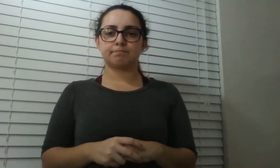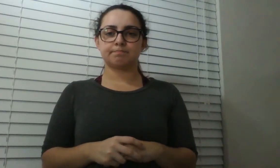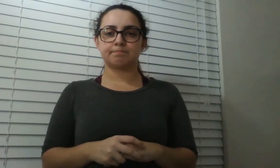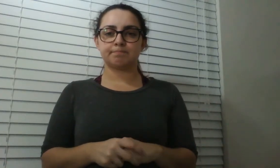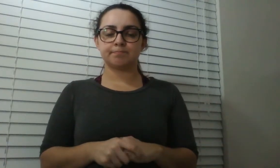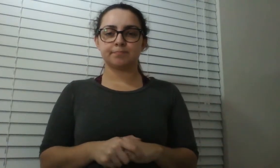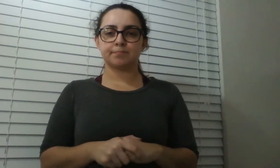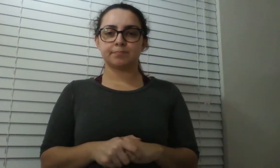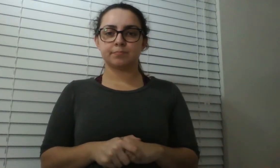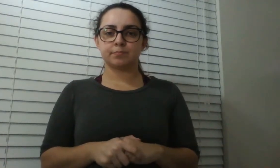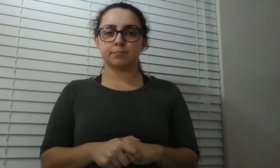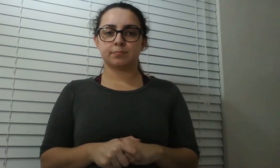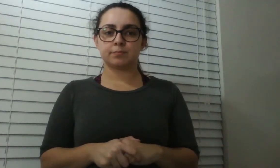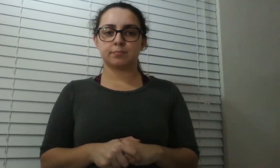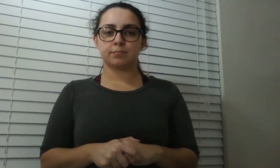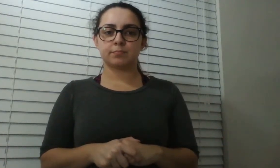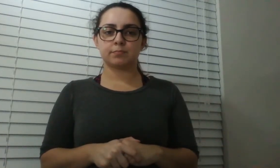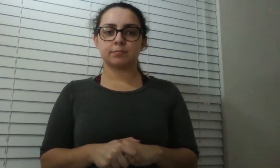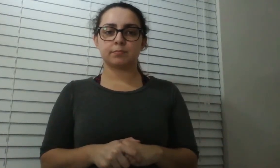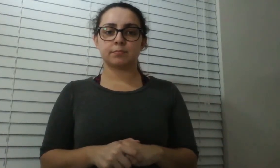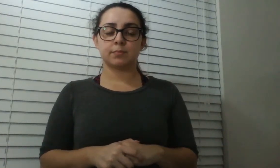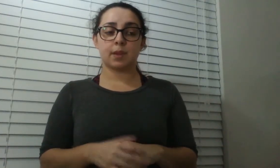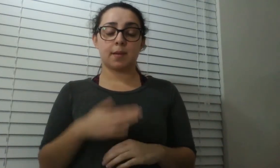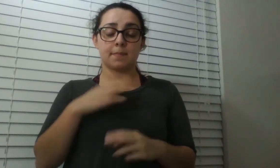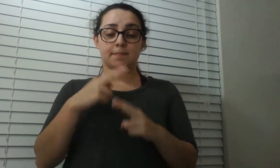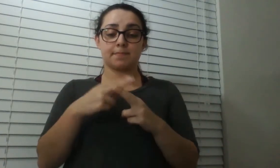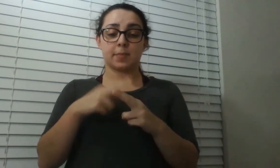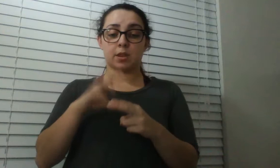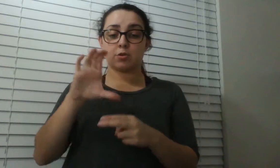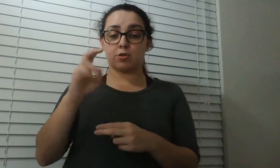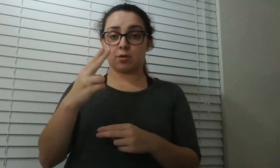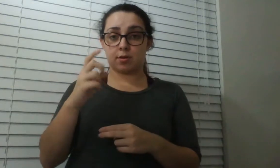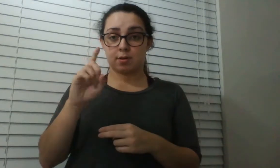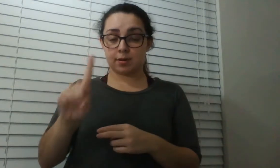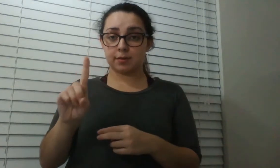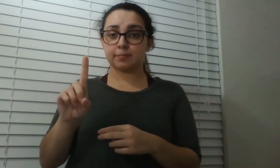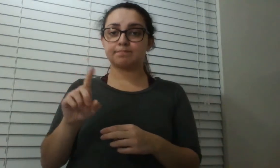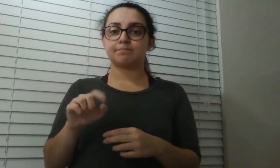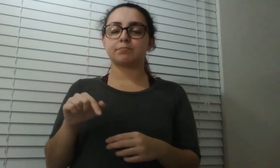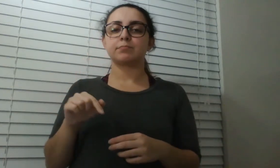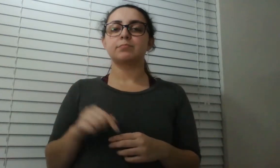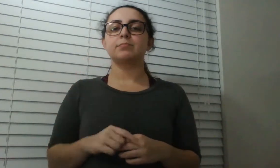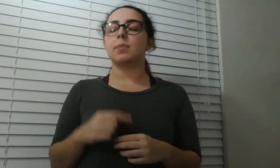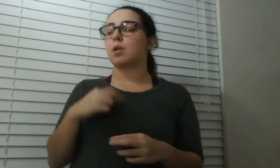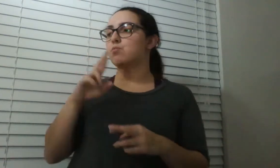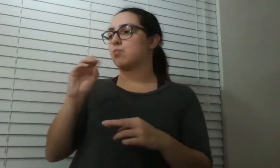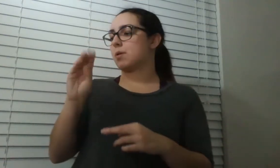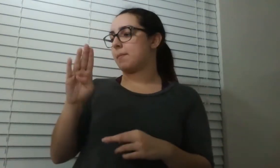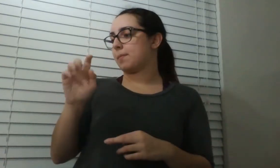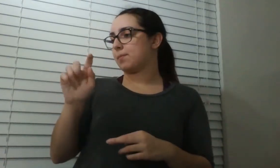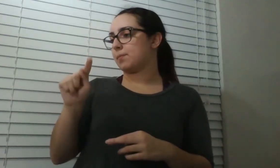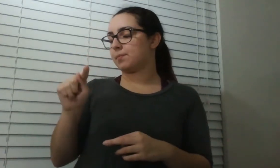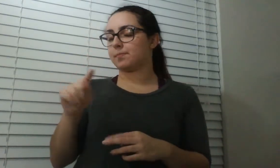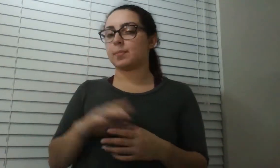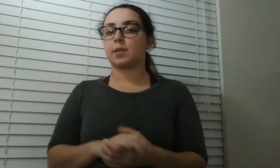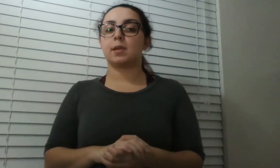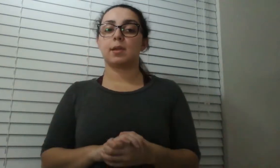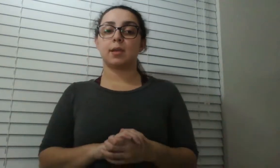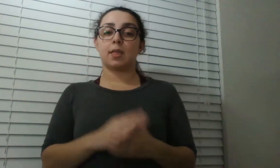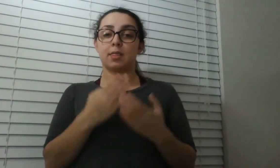Oh, my... Hey, I'm Chad Abumrad. I'm Robert Golich. This is Radiolab today. Things. And our next story involves one thing,